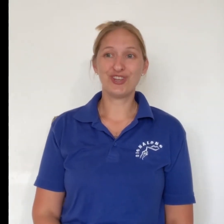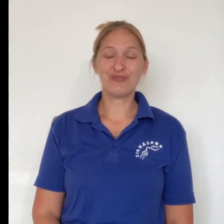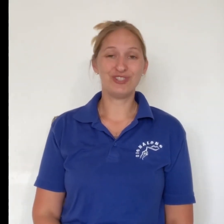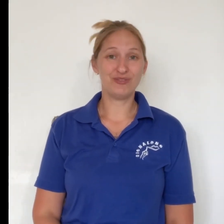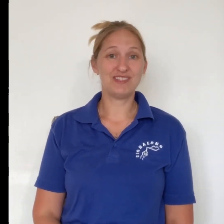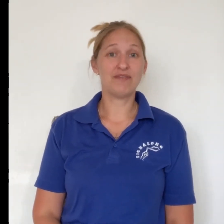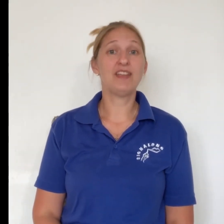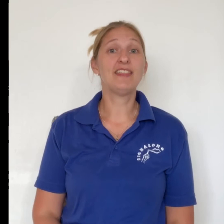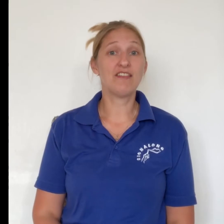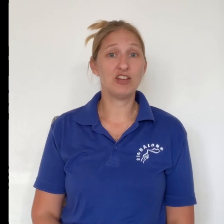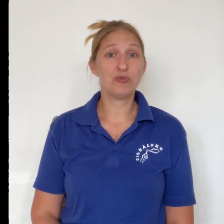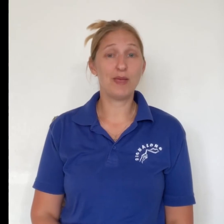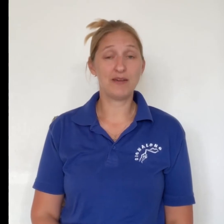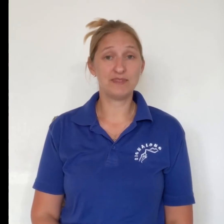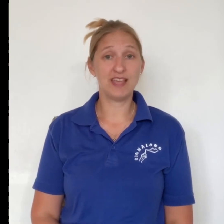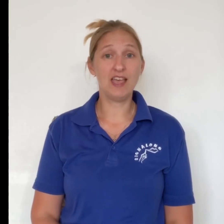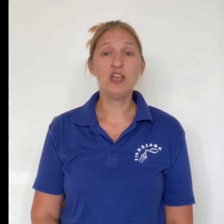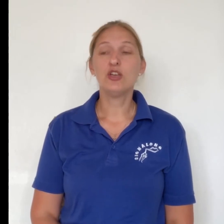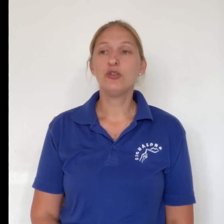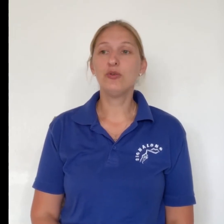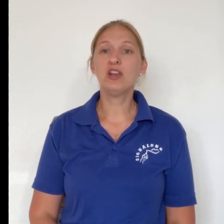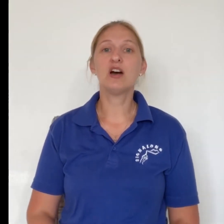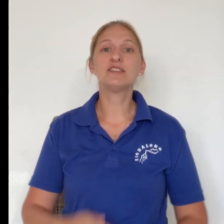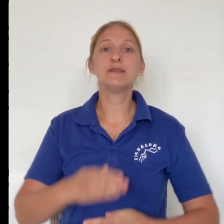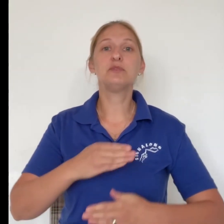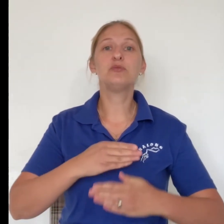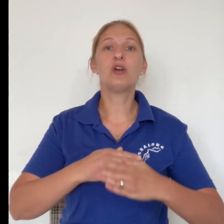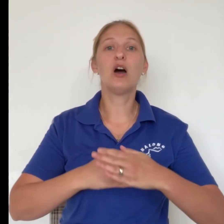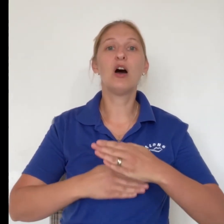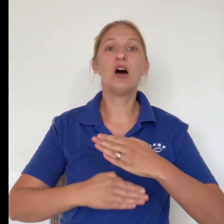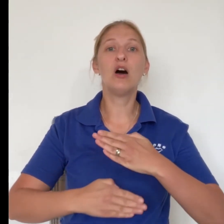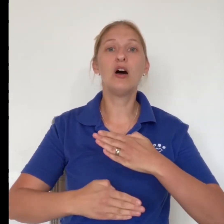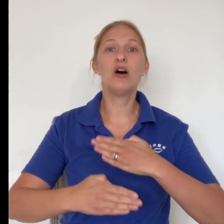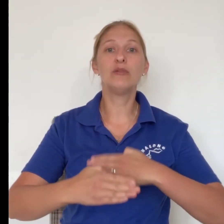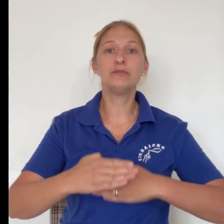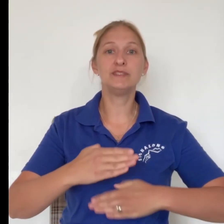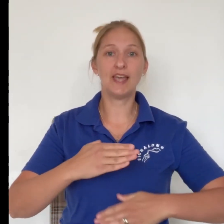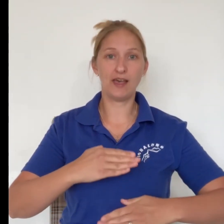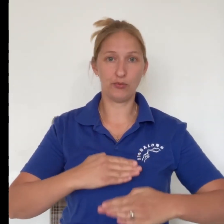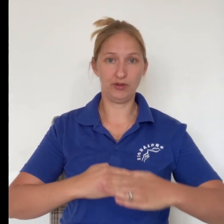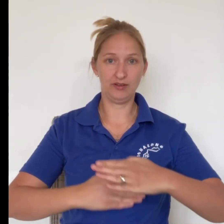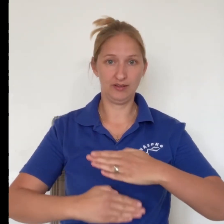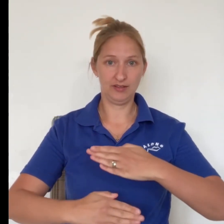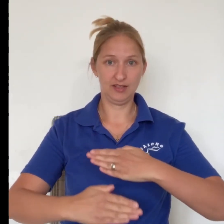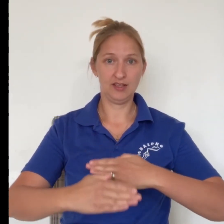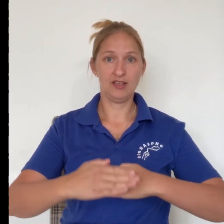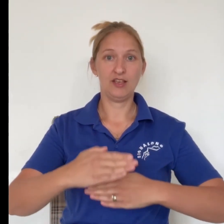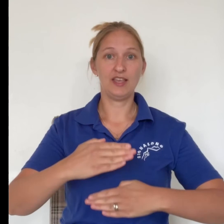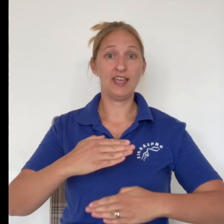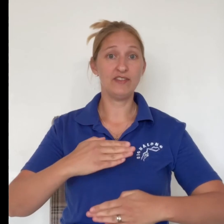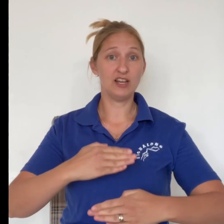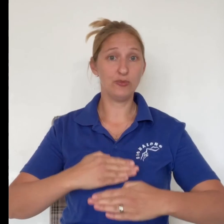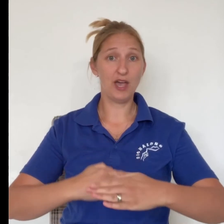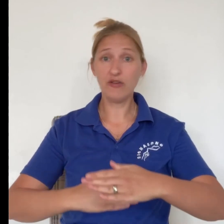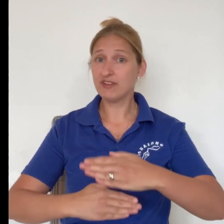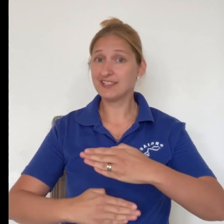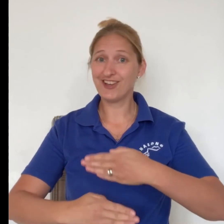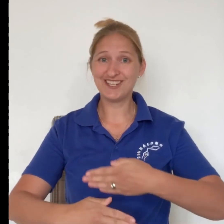to do something and they're a little bit upset, you can ask them to calm down, okay? If they're a little bit